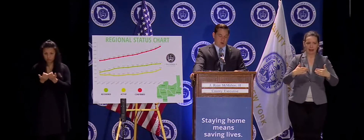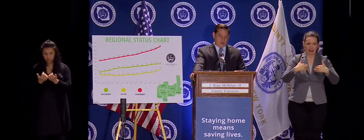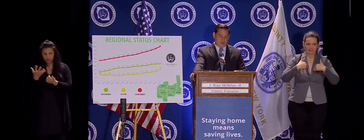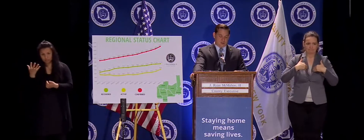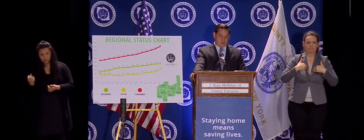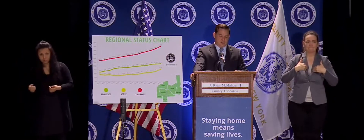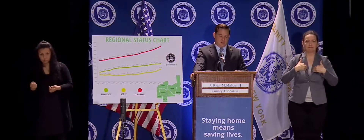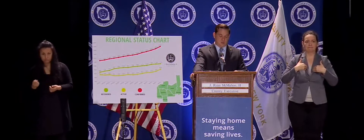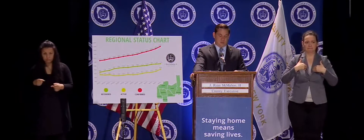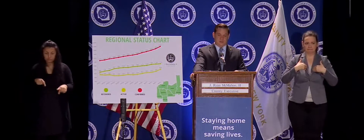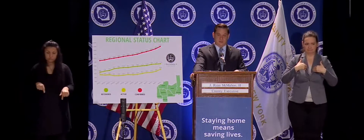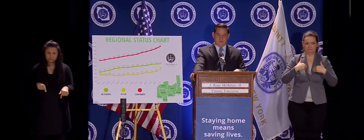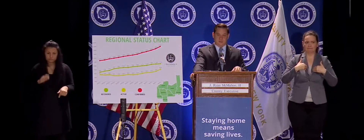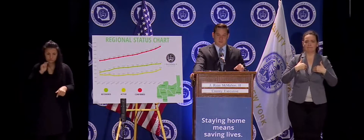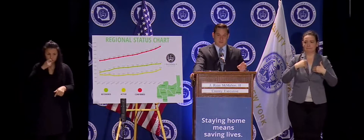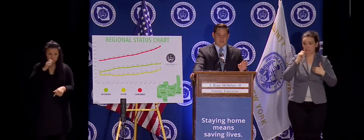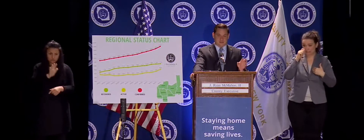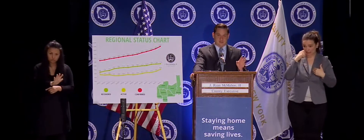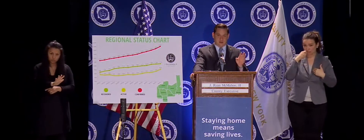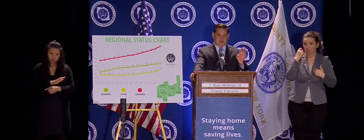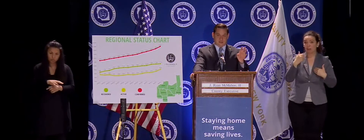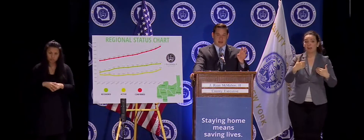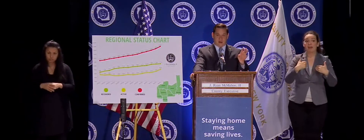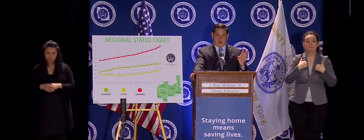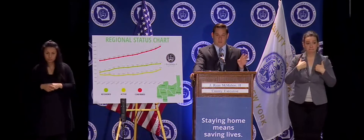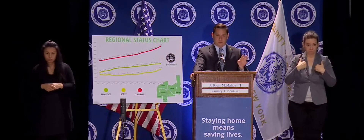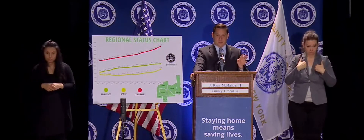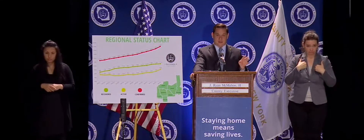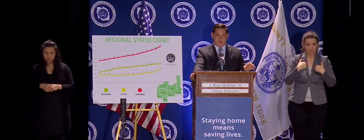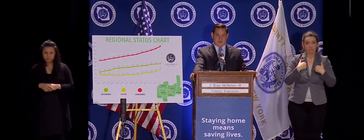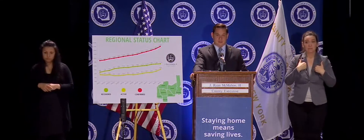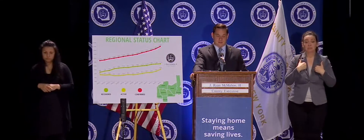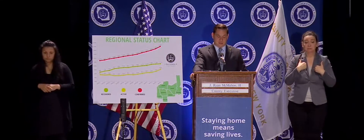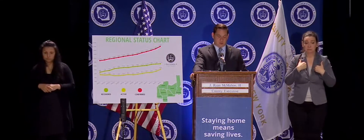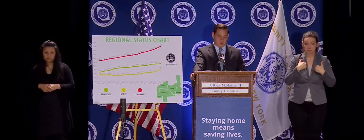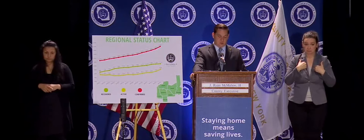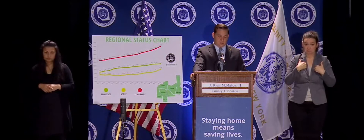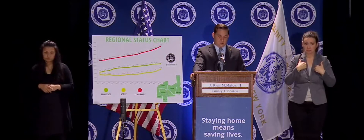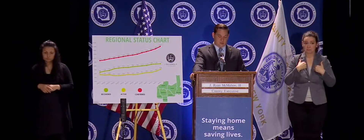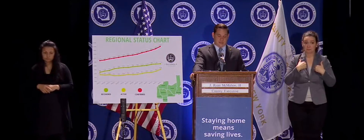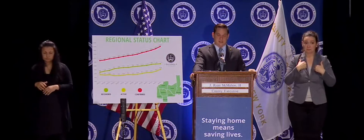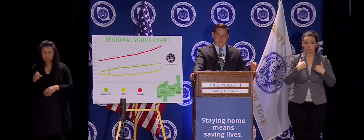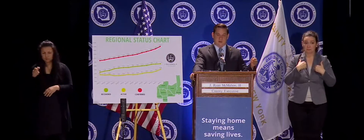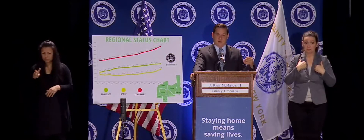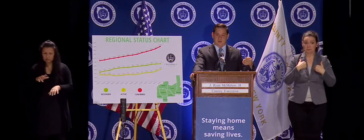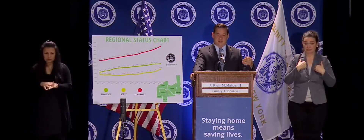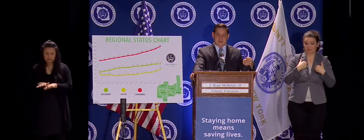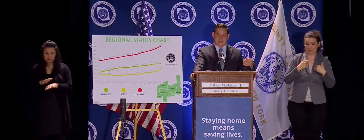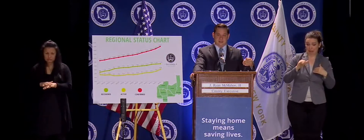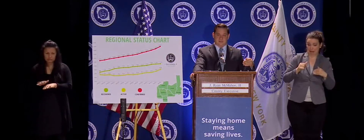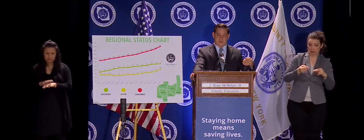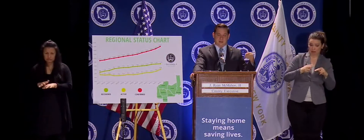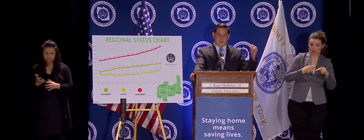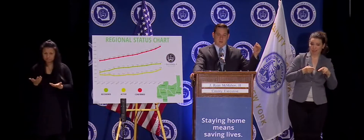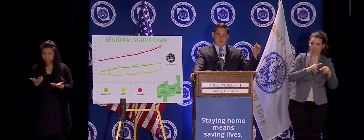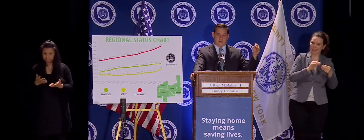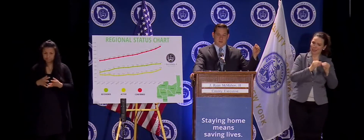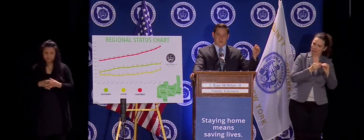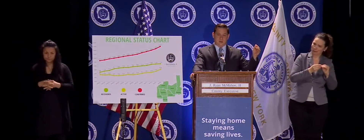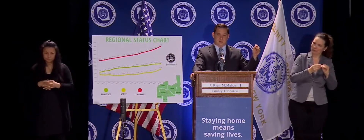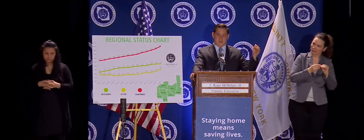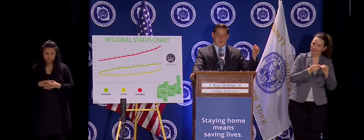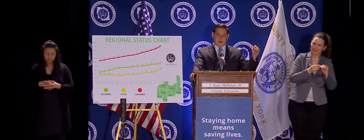But you need to. That's serious scaling up. That is. I mean, the intensity of the virus is not the same today that it